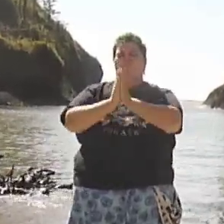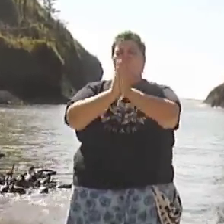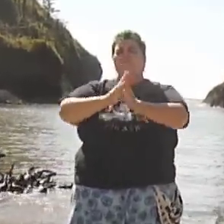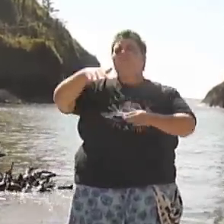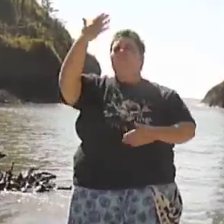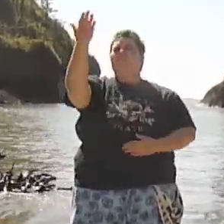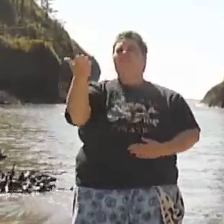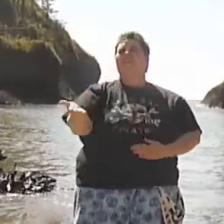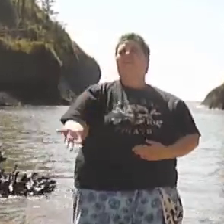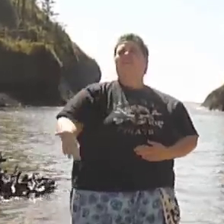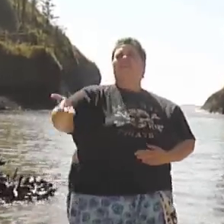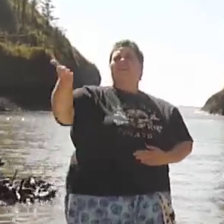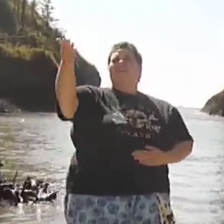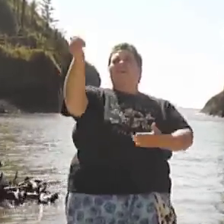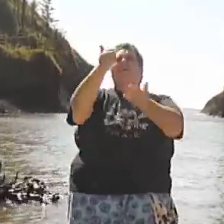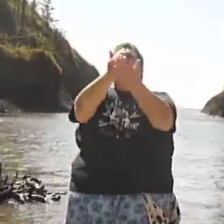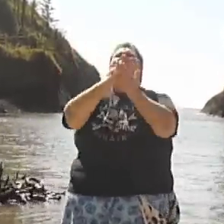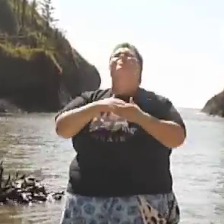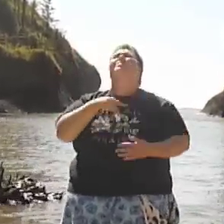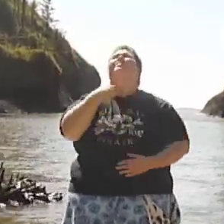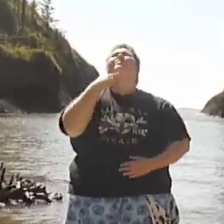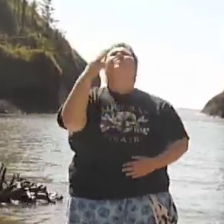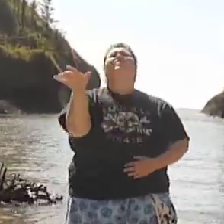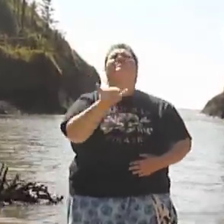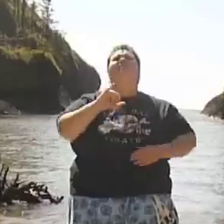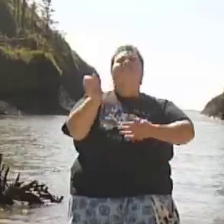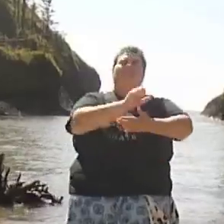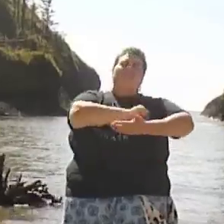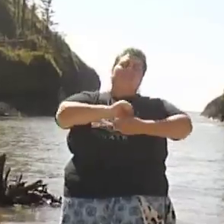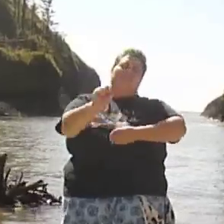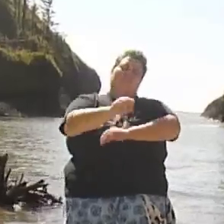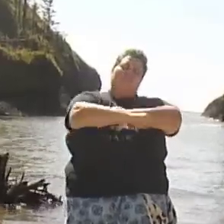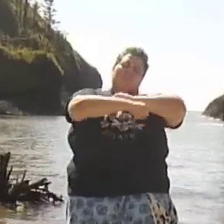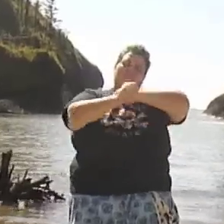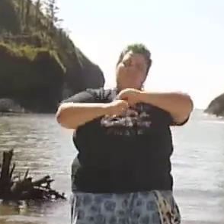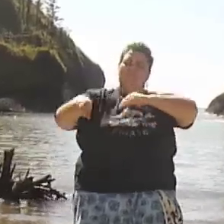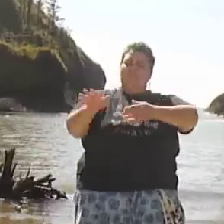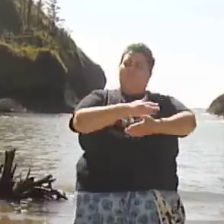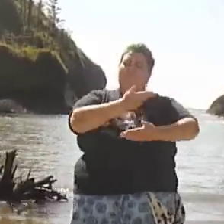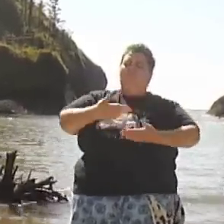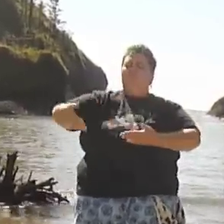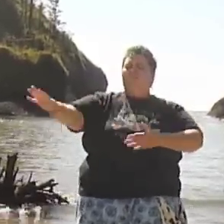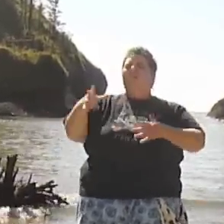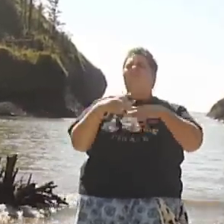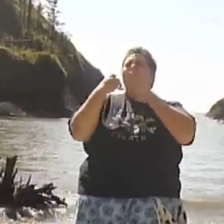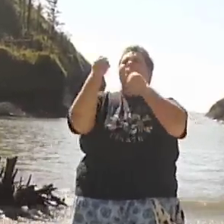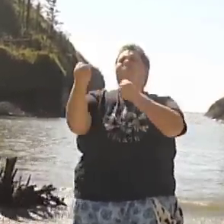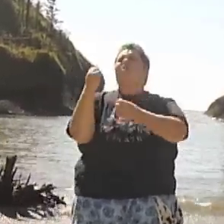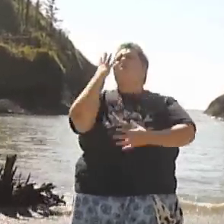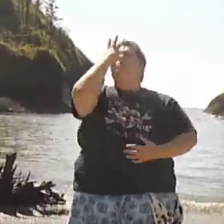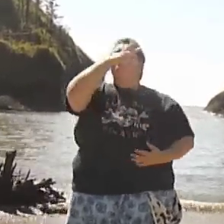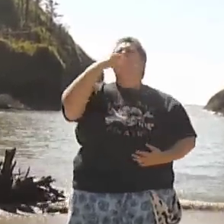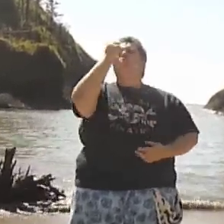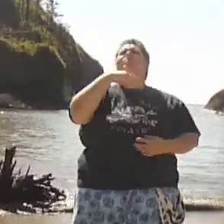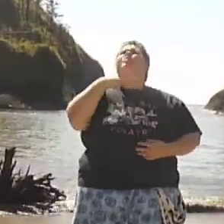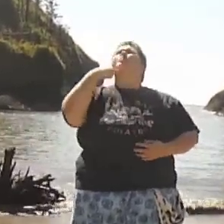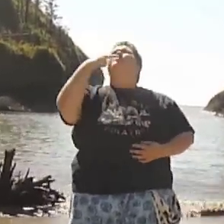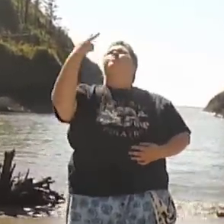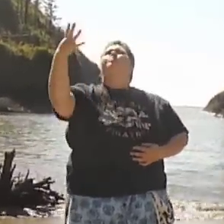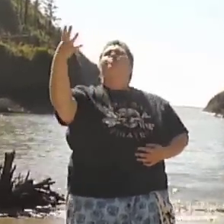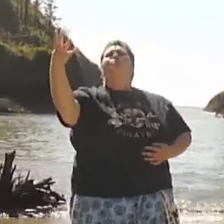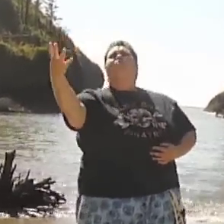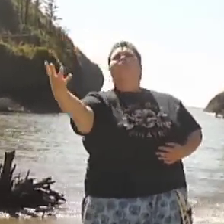La Sirène, I hear my voice like siren song. Ring a bright and clear tone. I pray to